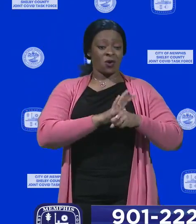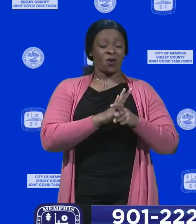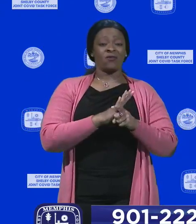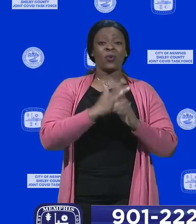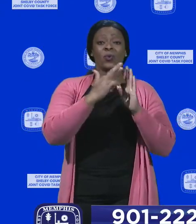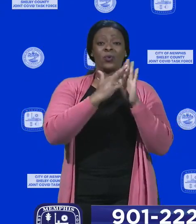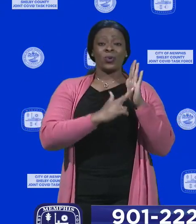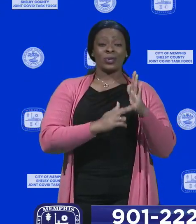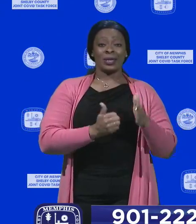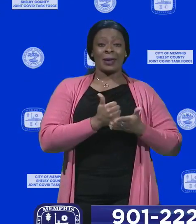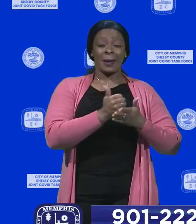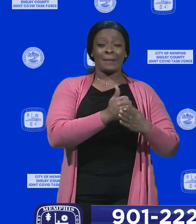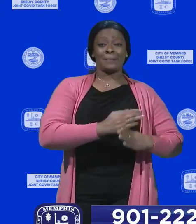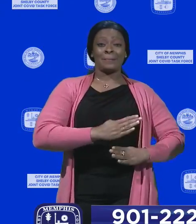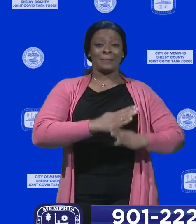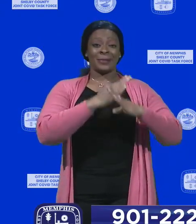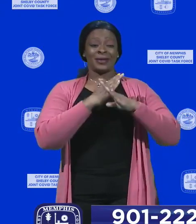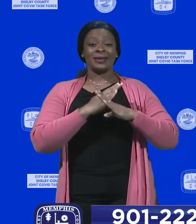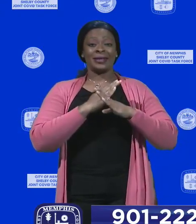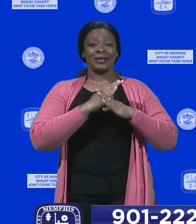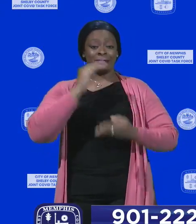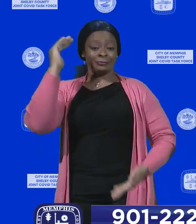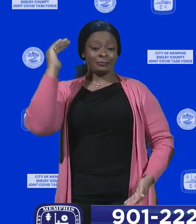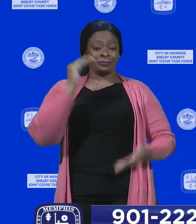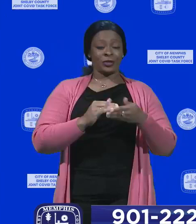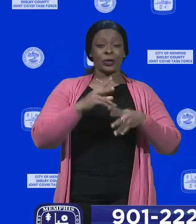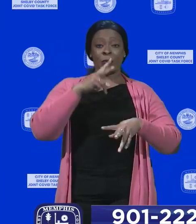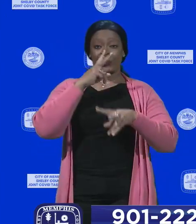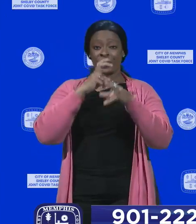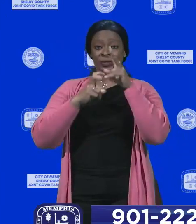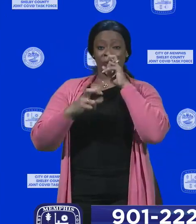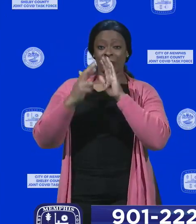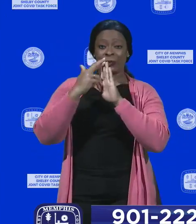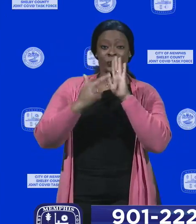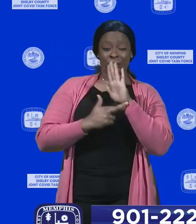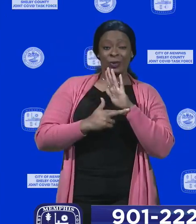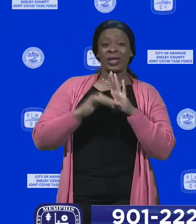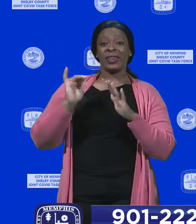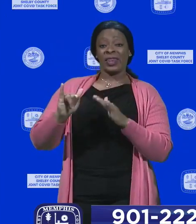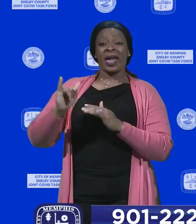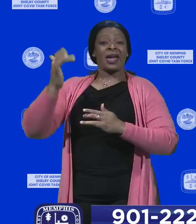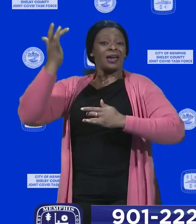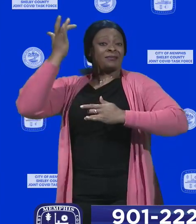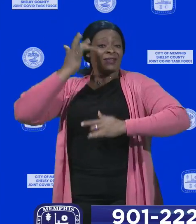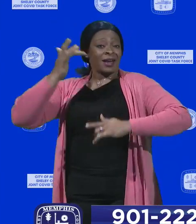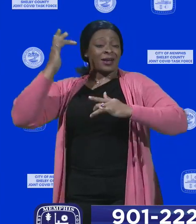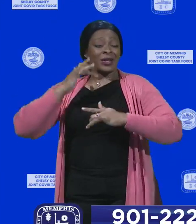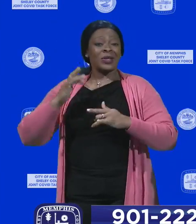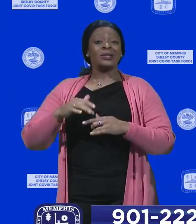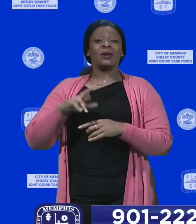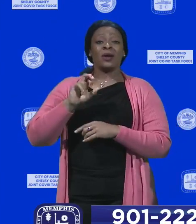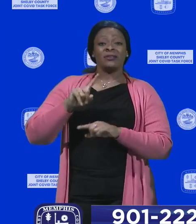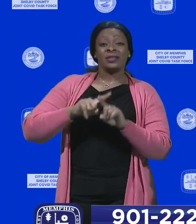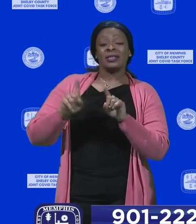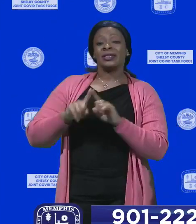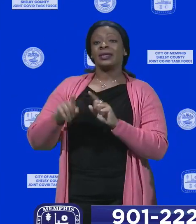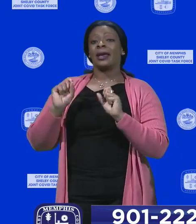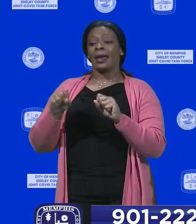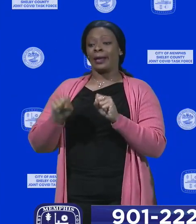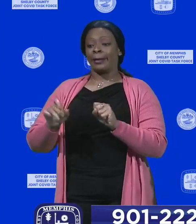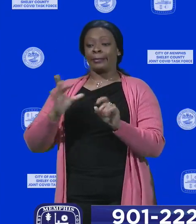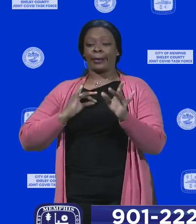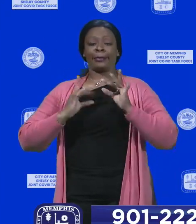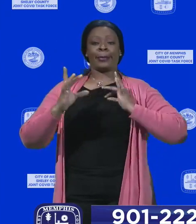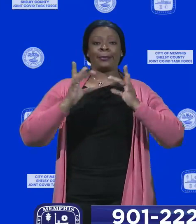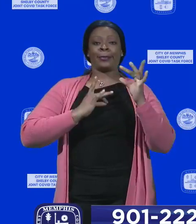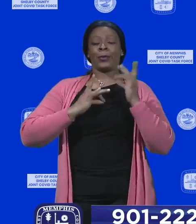restrictions held at bay. When you take away those restrictions, those pathogens have a lot of susceptible hosts who have